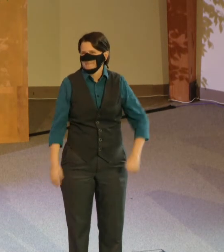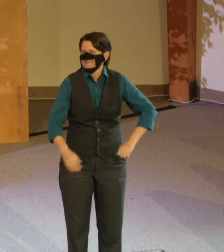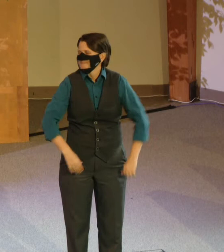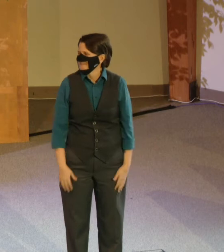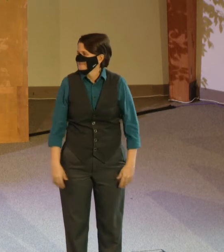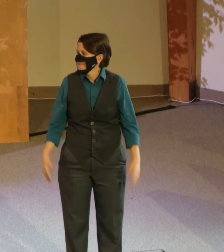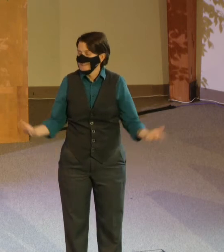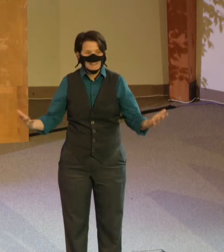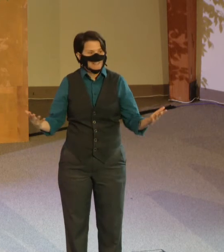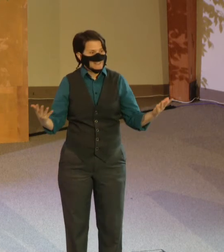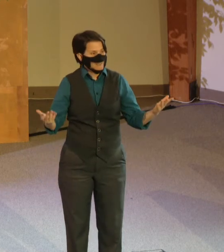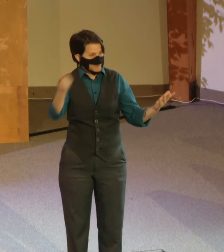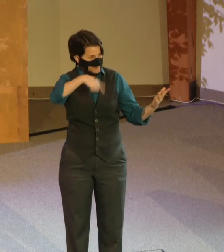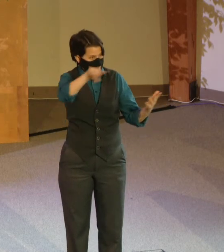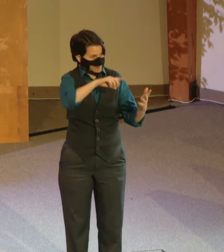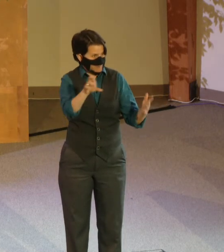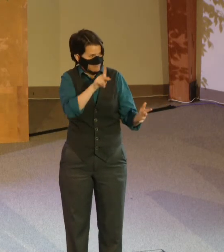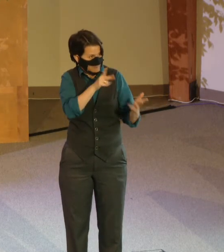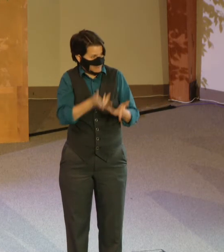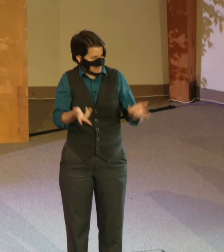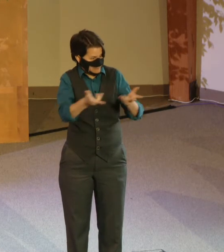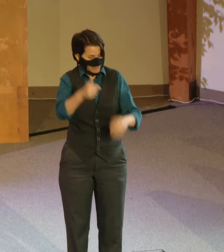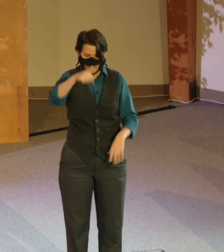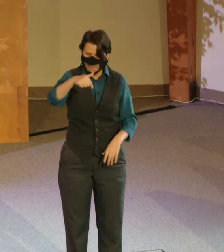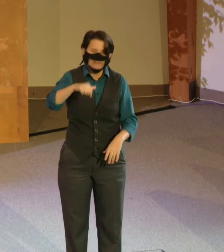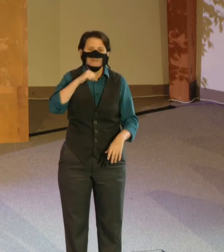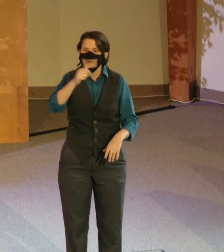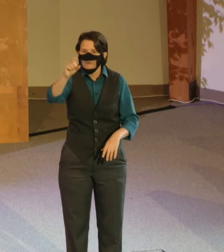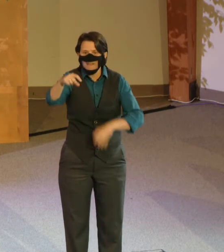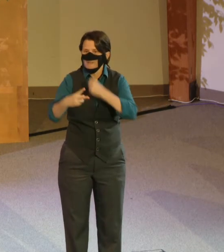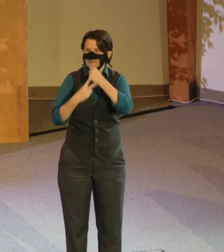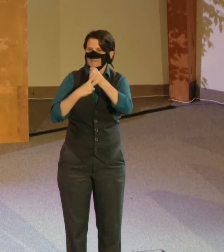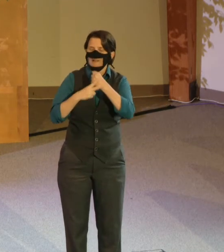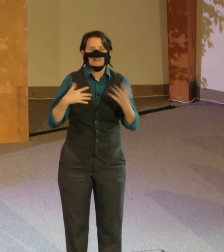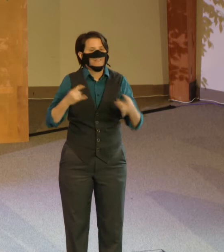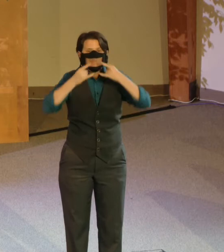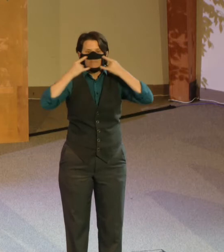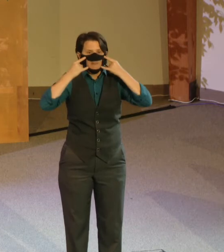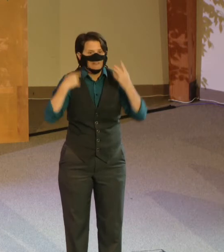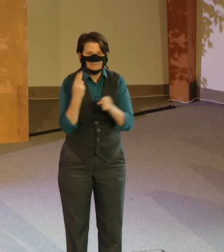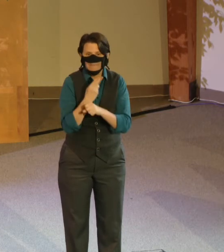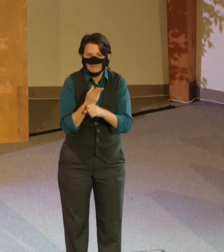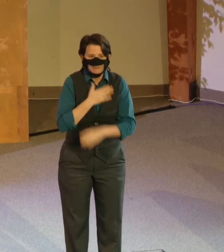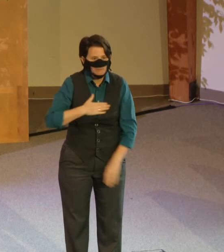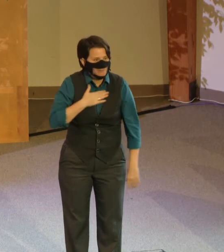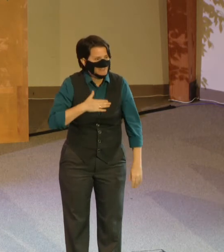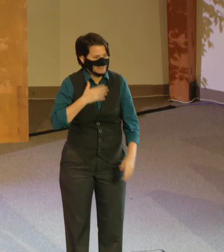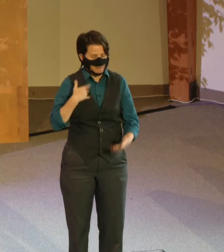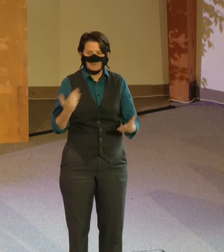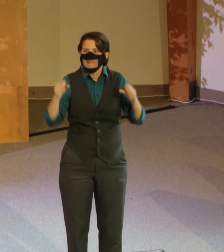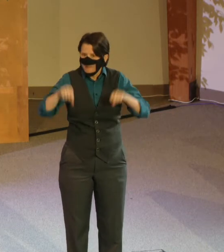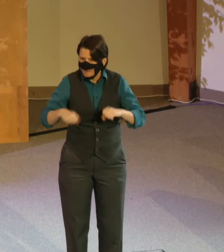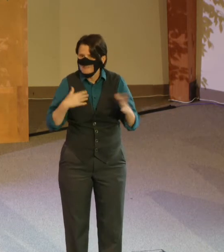So we are back in the sanctuary. There's no RSVP needed, so just come, wear your mask, and just be in on this sacred